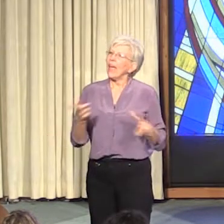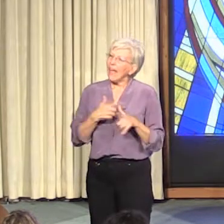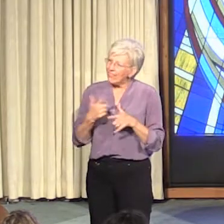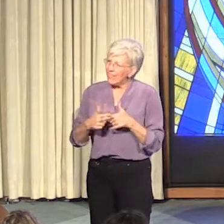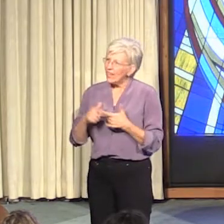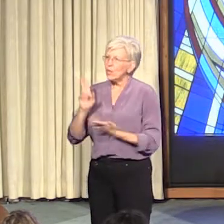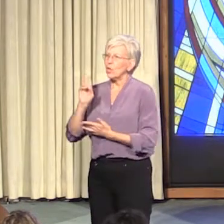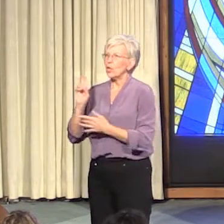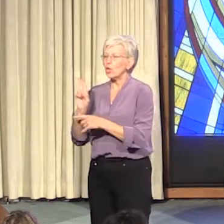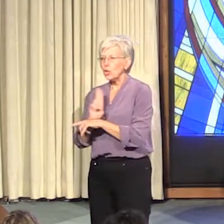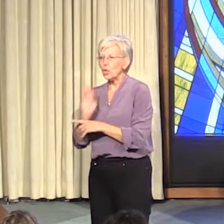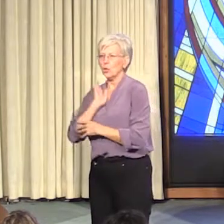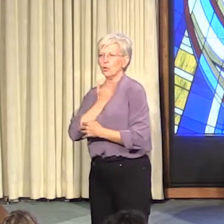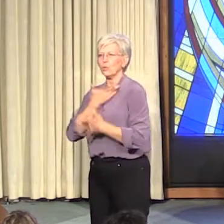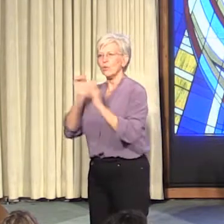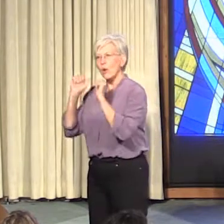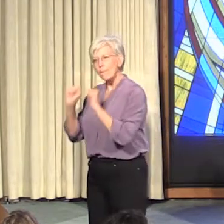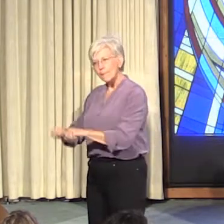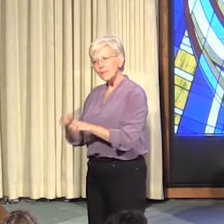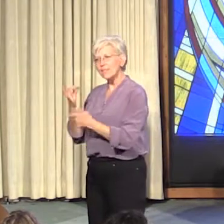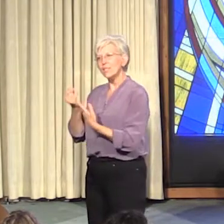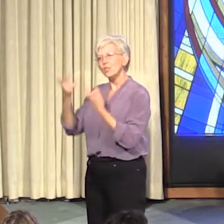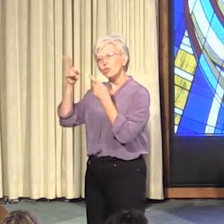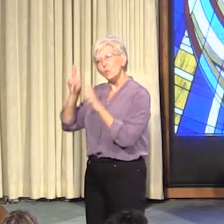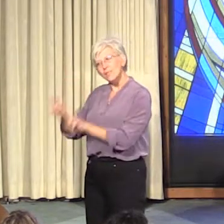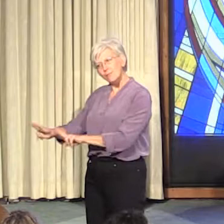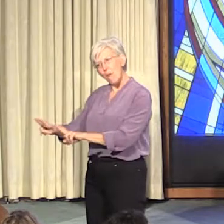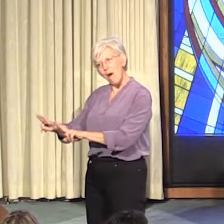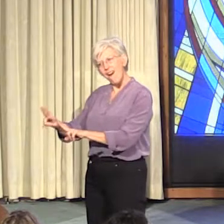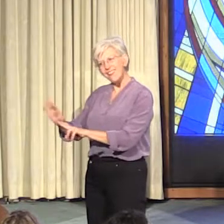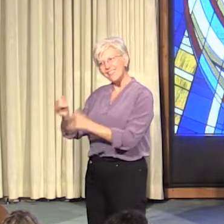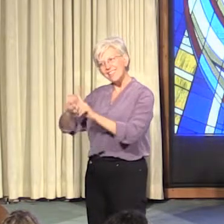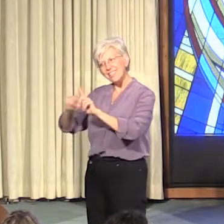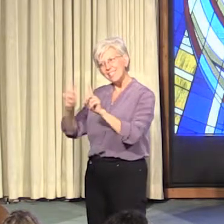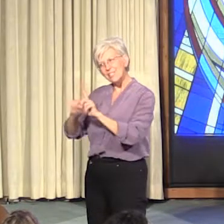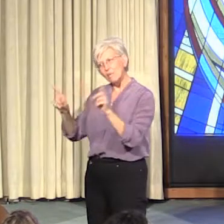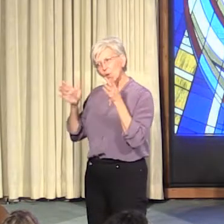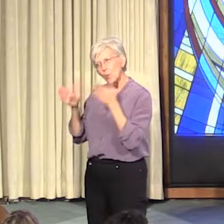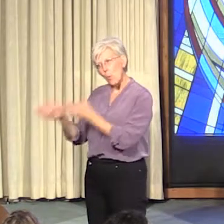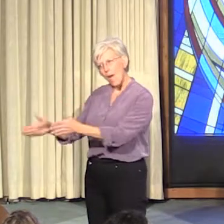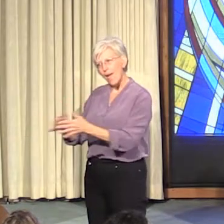use our ability to respond in a different way.